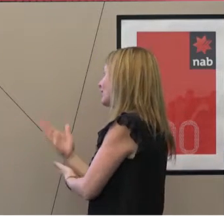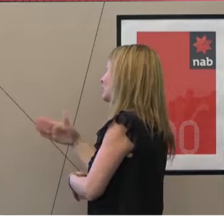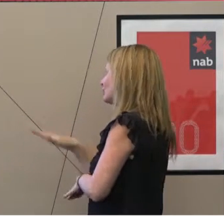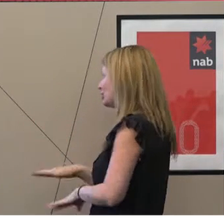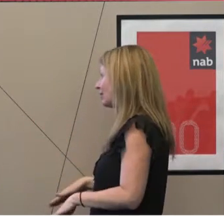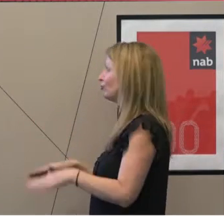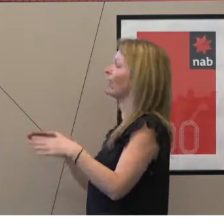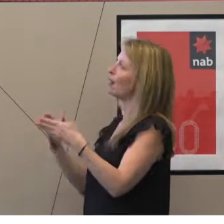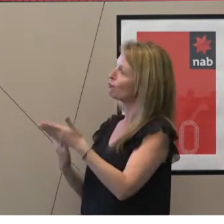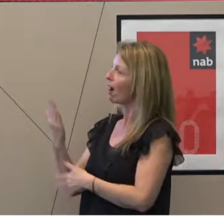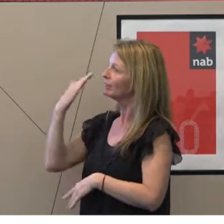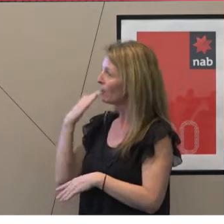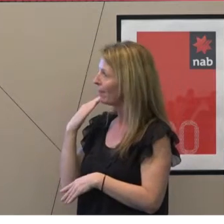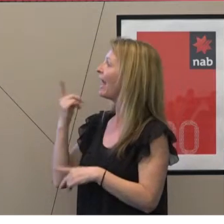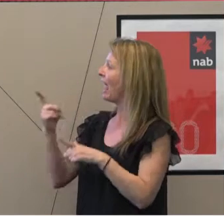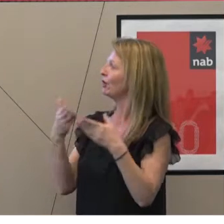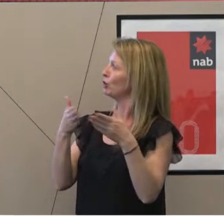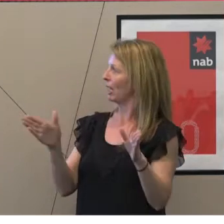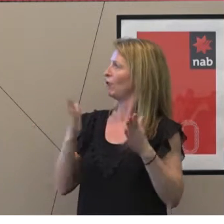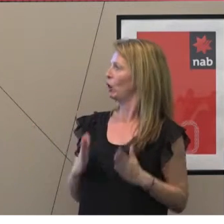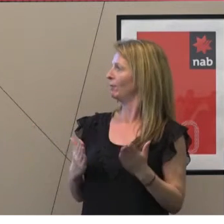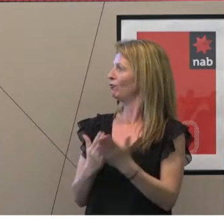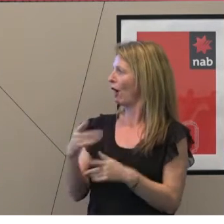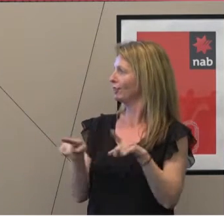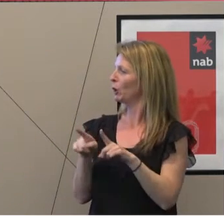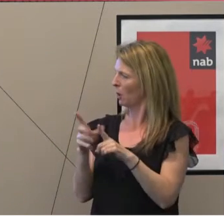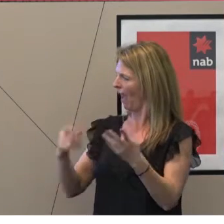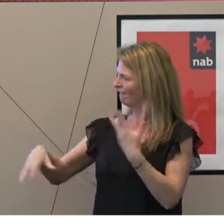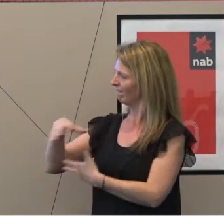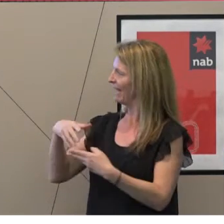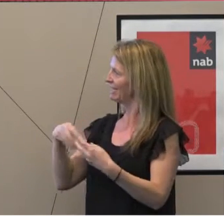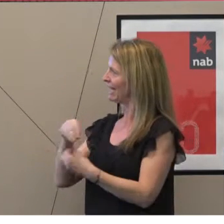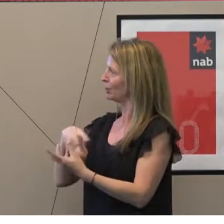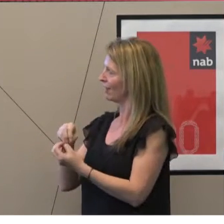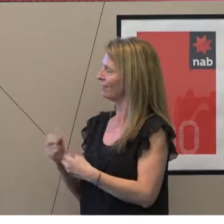the General Human Rights Convention as well. So there is that intersectionality.